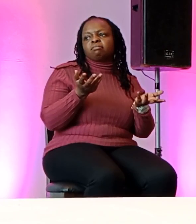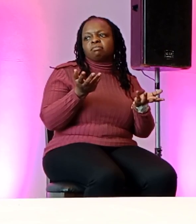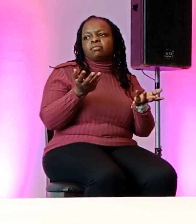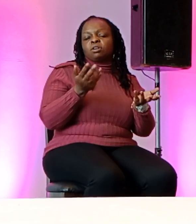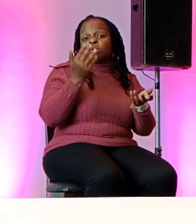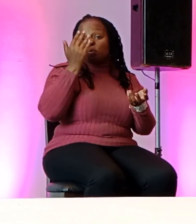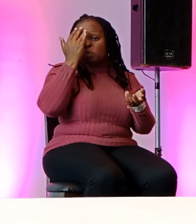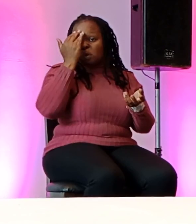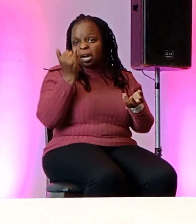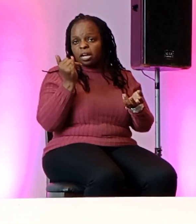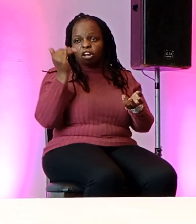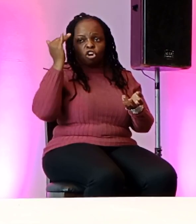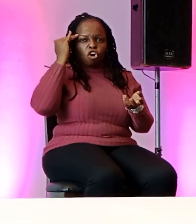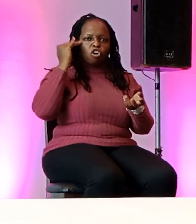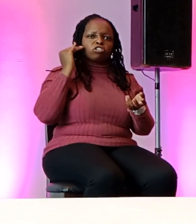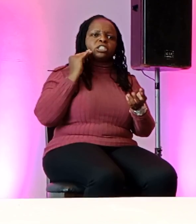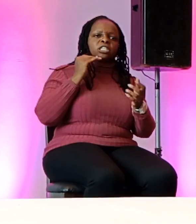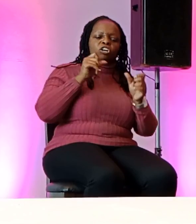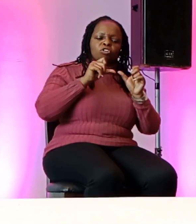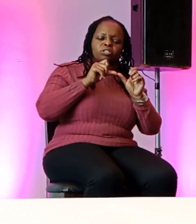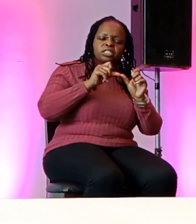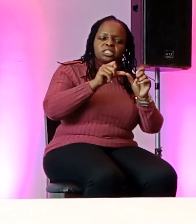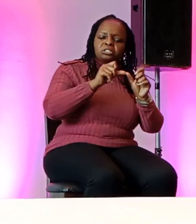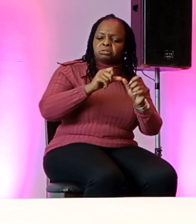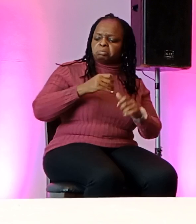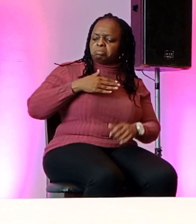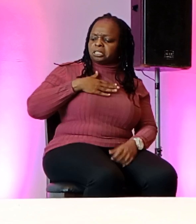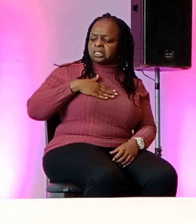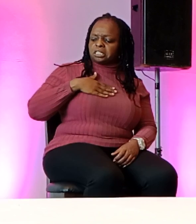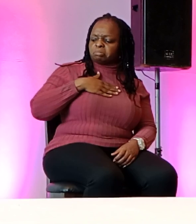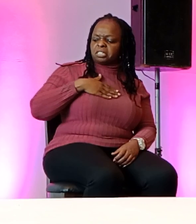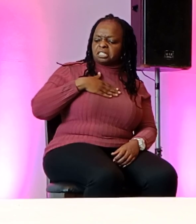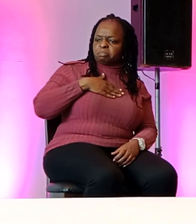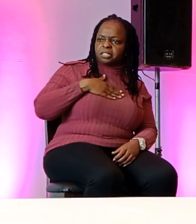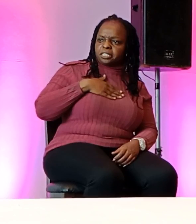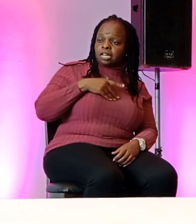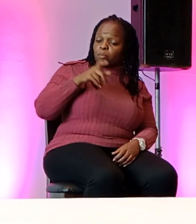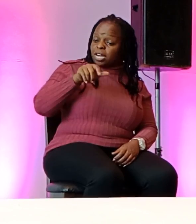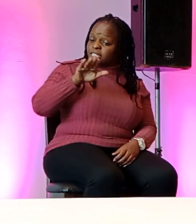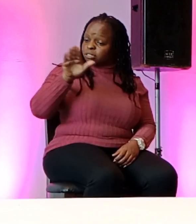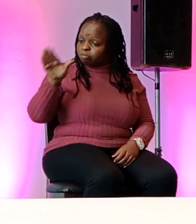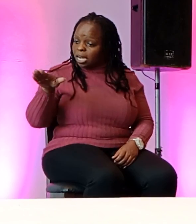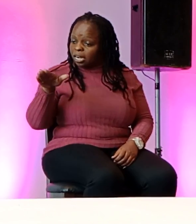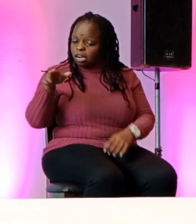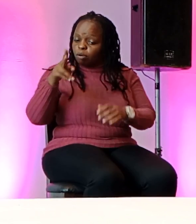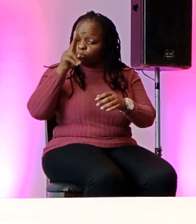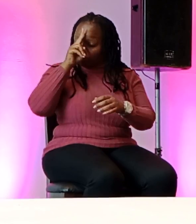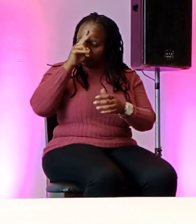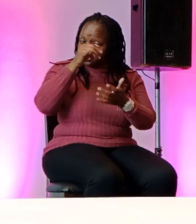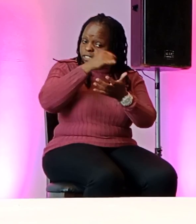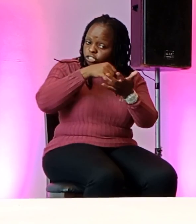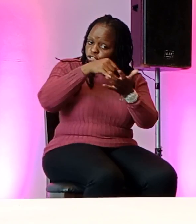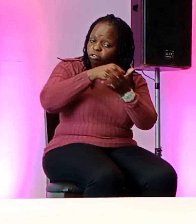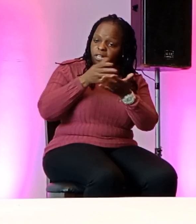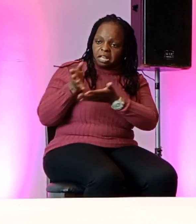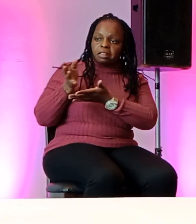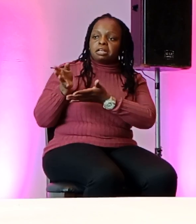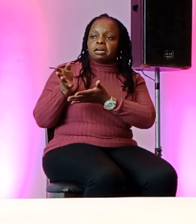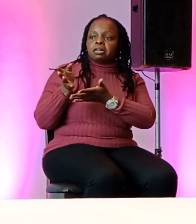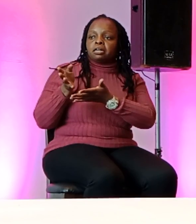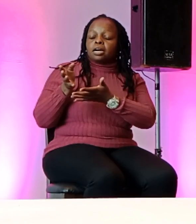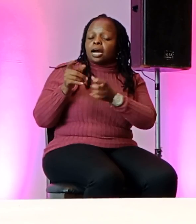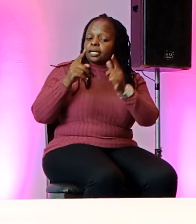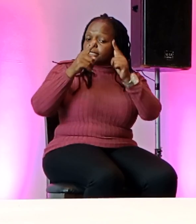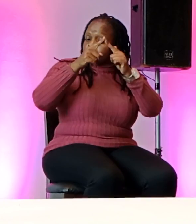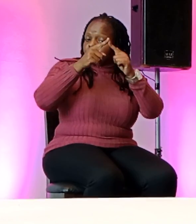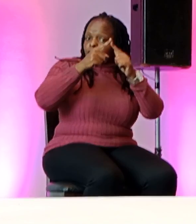And why would the court continue taking pleas? They should be returned to the police station to flood the police stations until